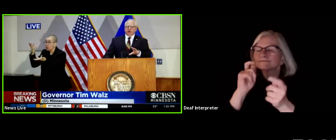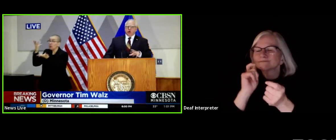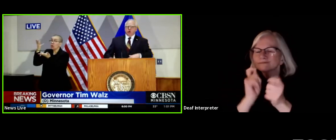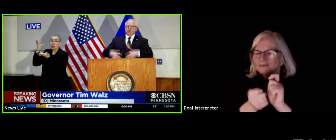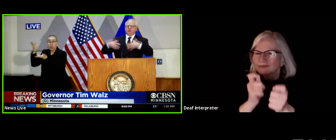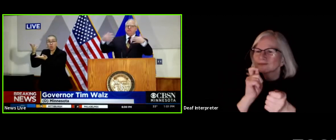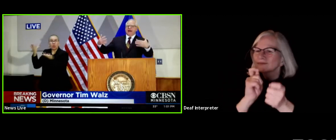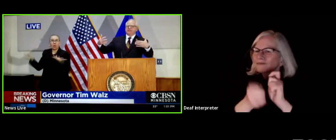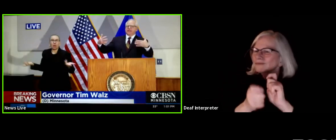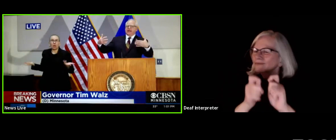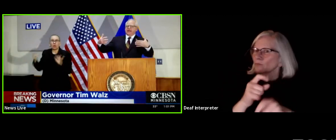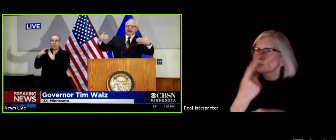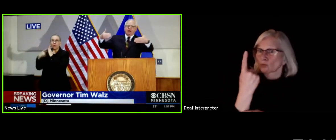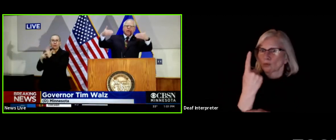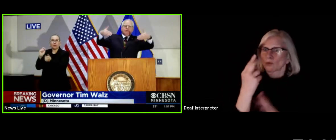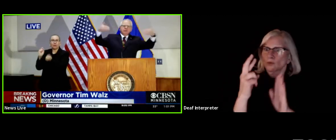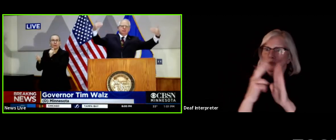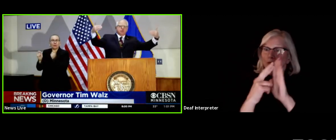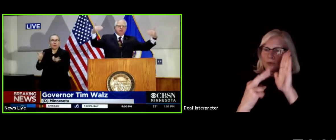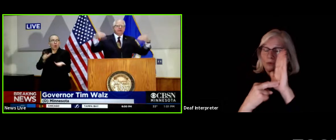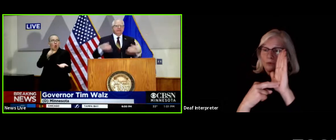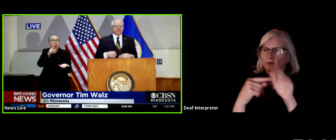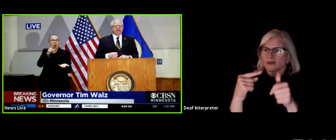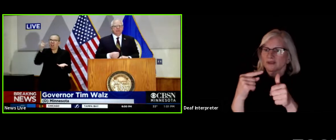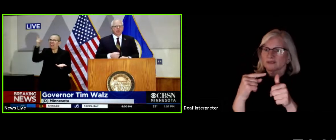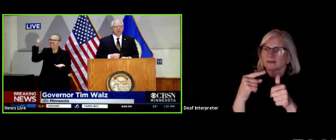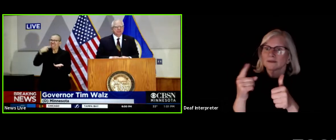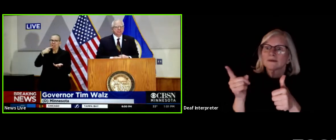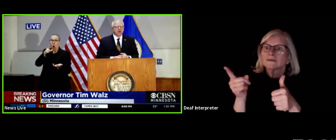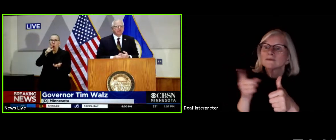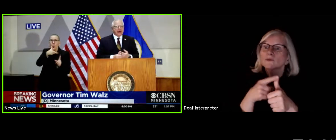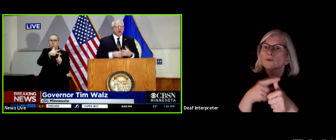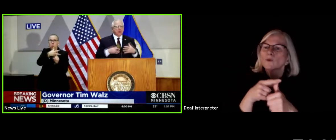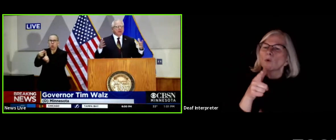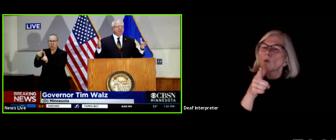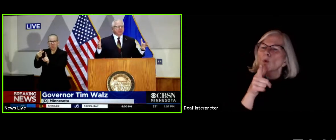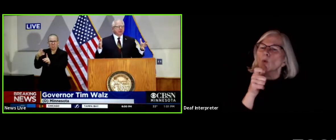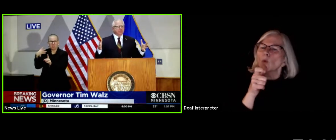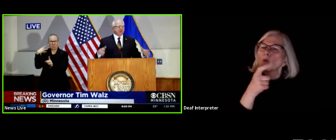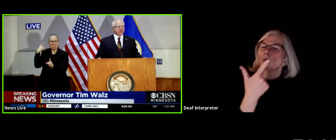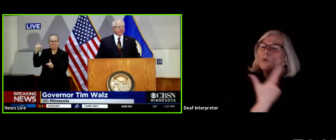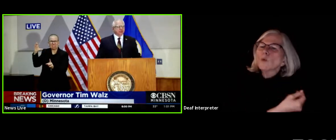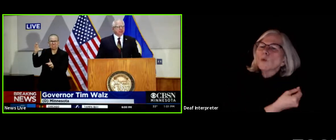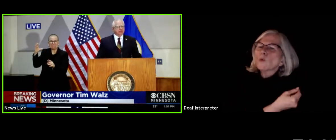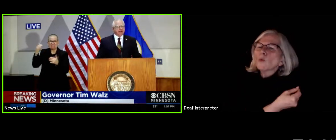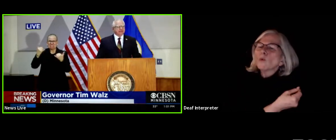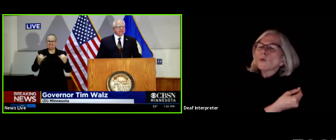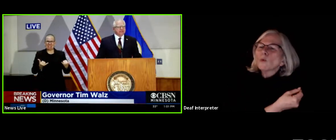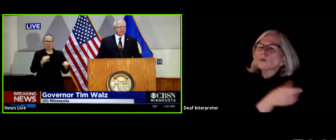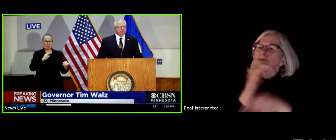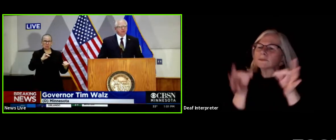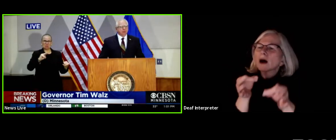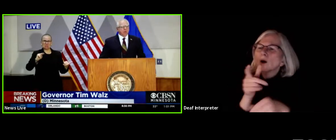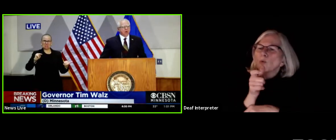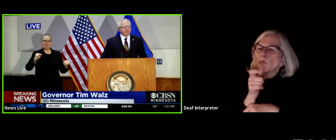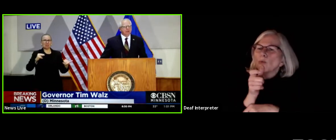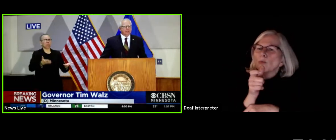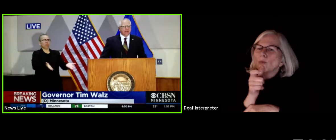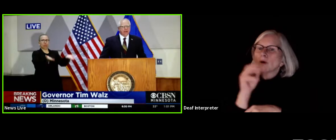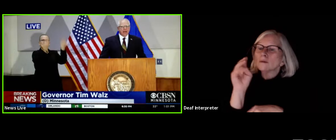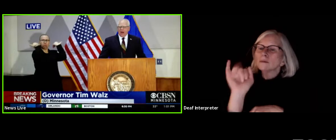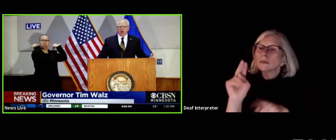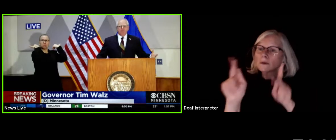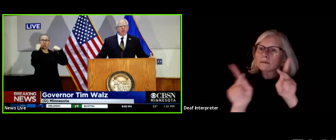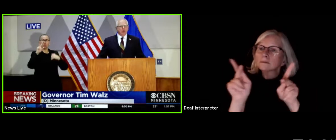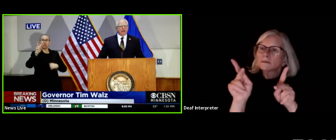said who we should vaccinate out of this group in DC. Well, in Minnesota, that opened up the pool of folks that should get a vaccine up to 2.1